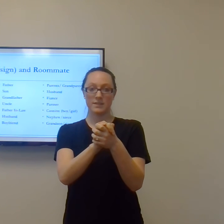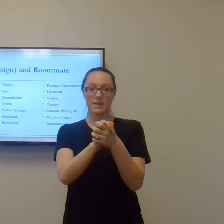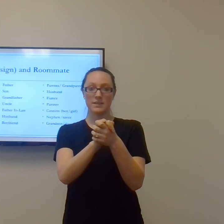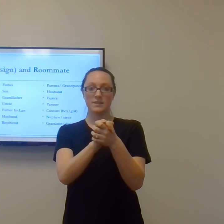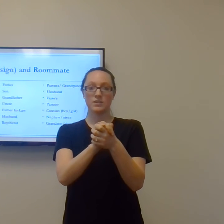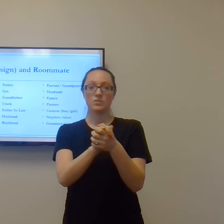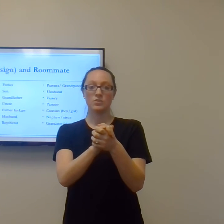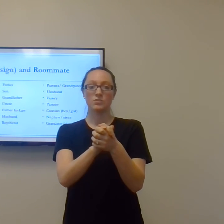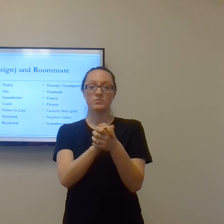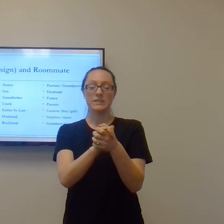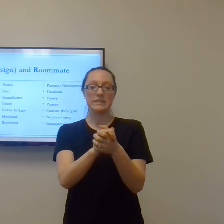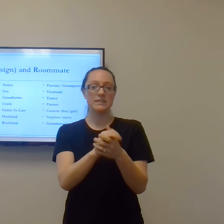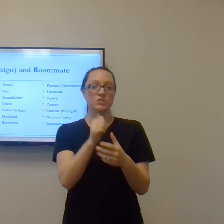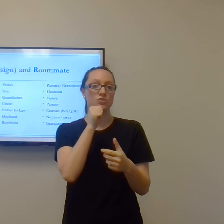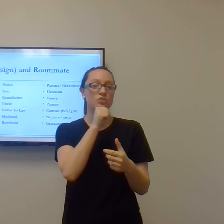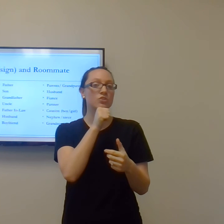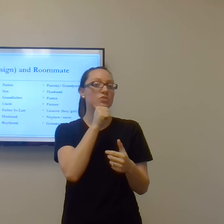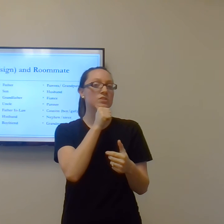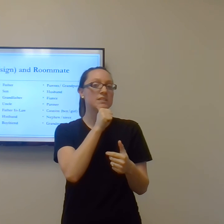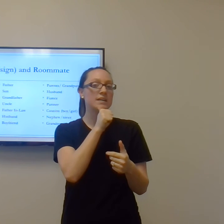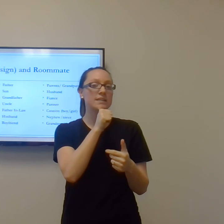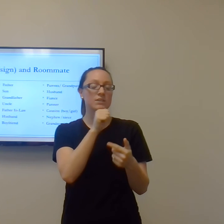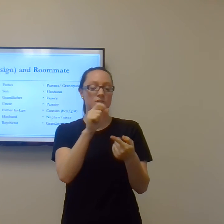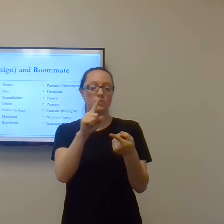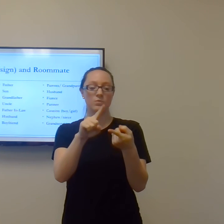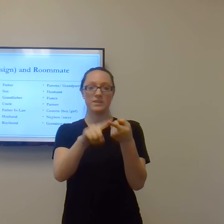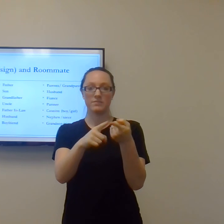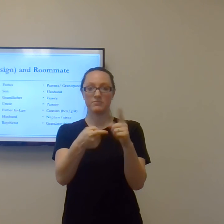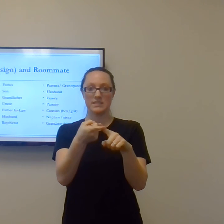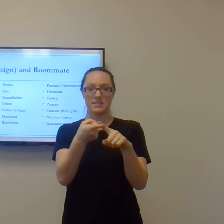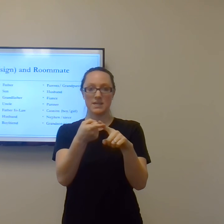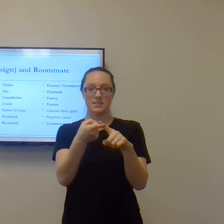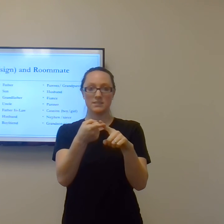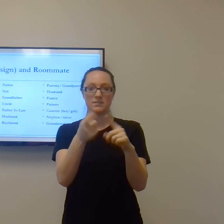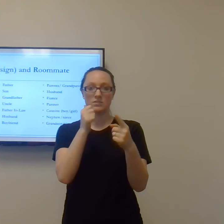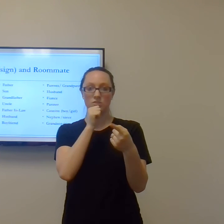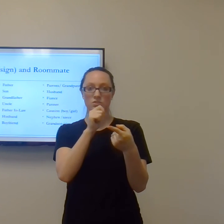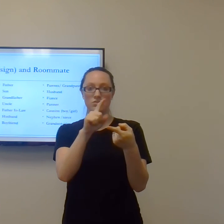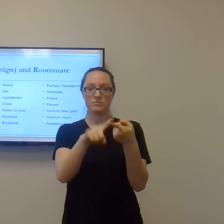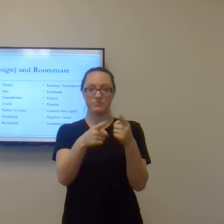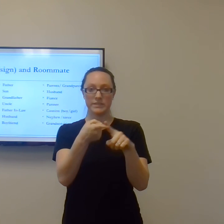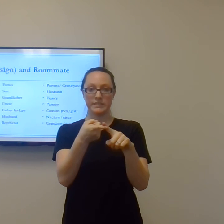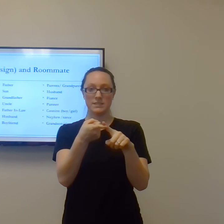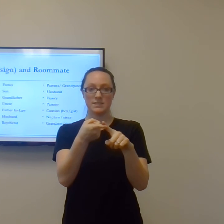Okay. Girlfriend is girl sign with the friend sign. Girlfriend.